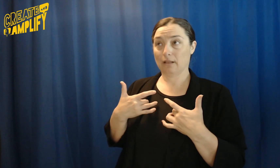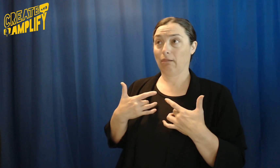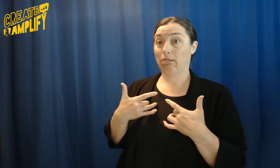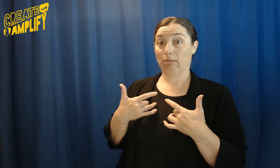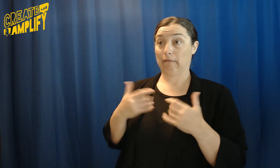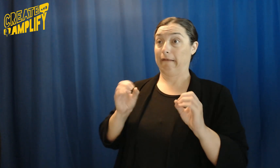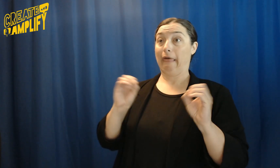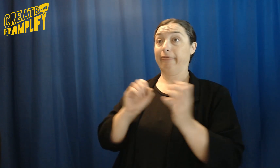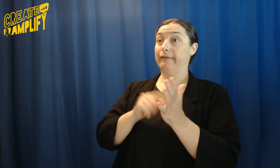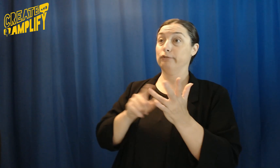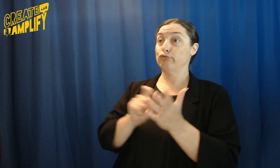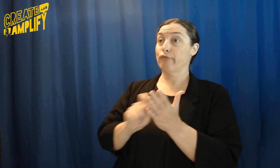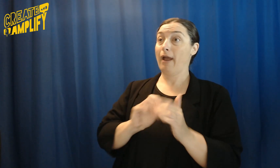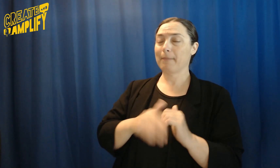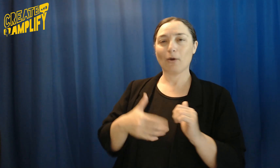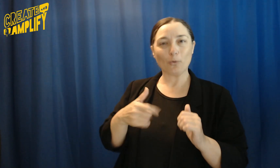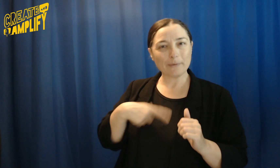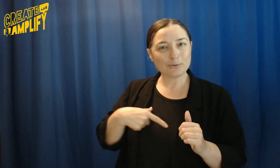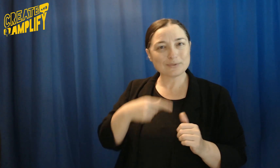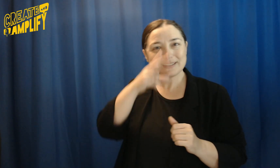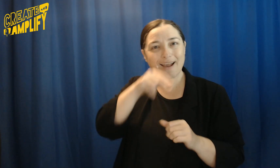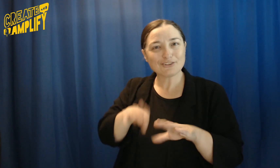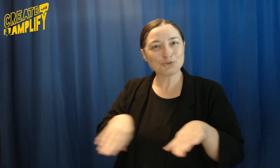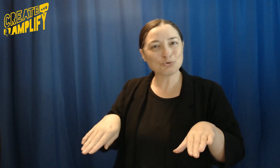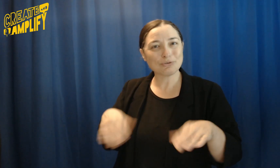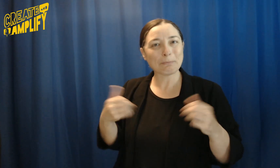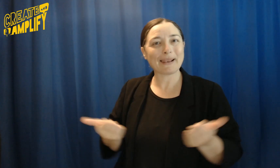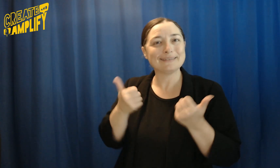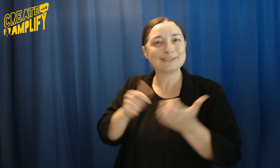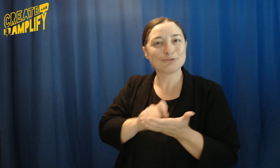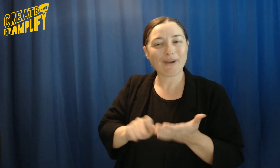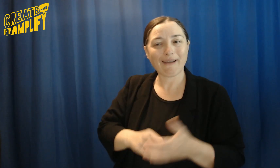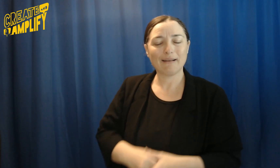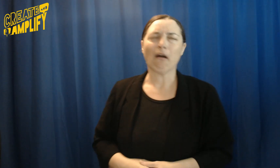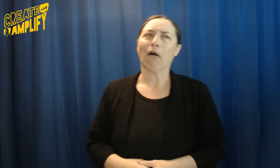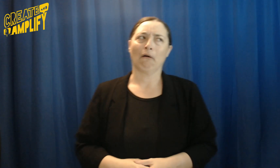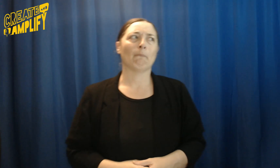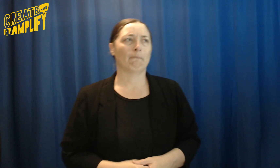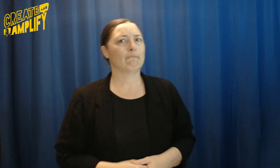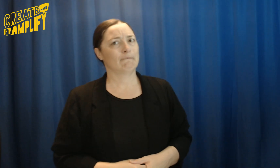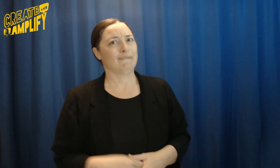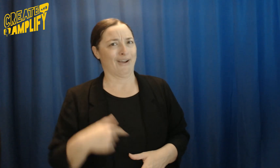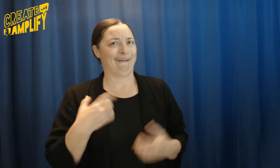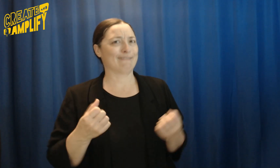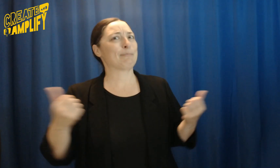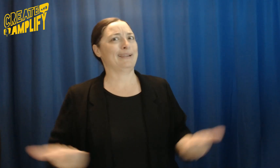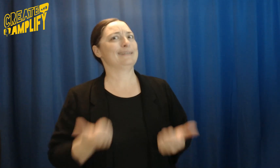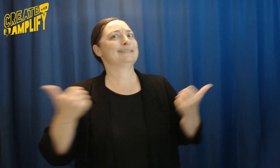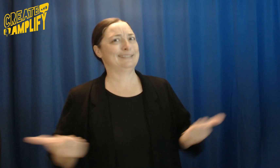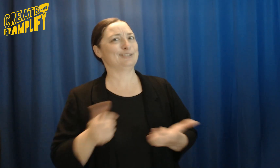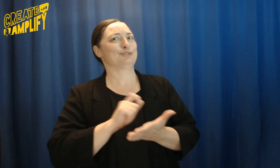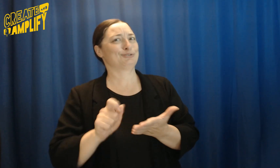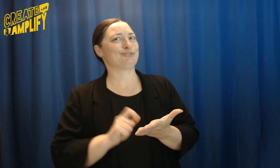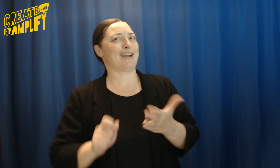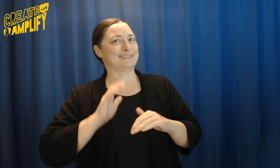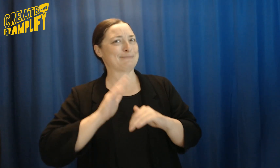kids take care of that for you? I never have nothing to write about. I have so